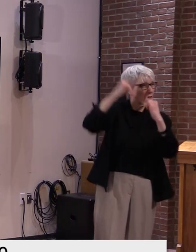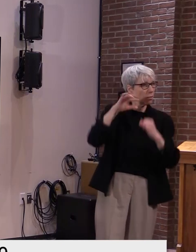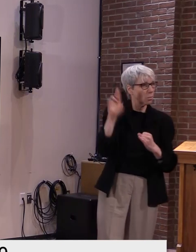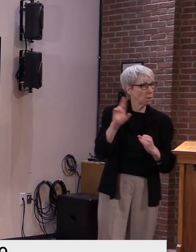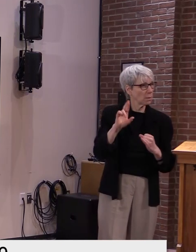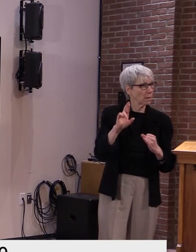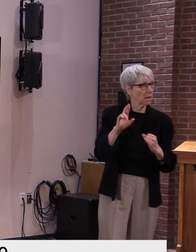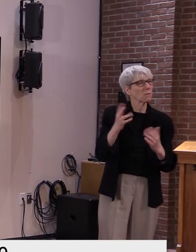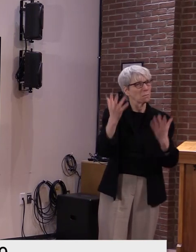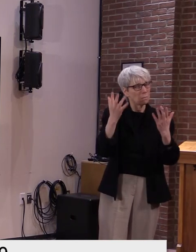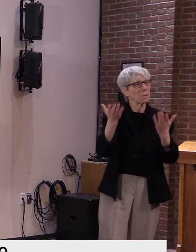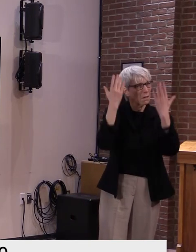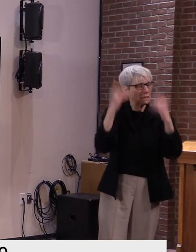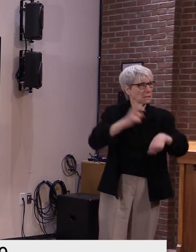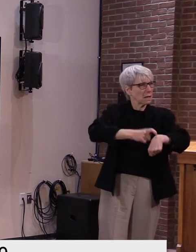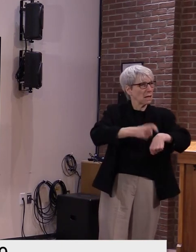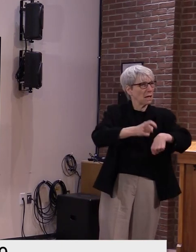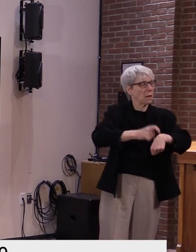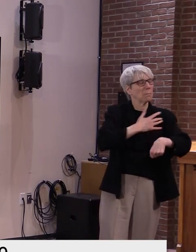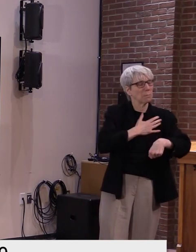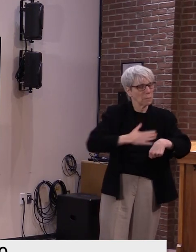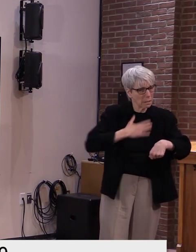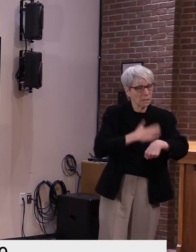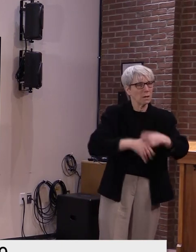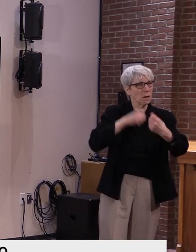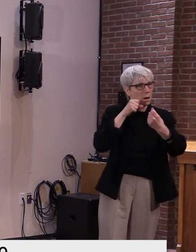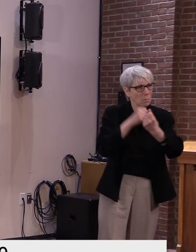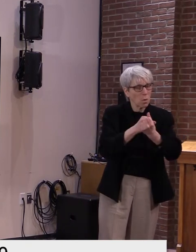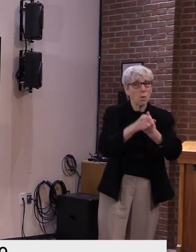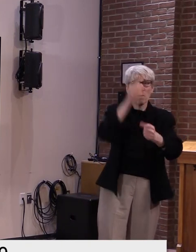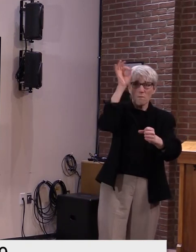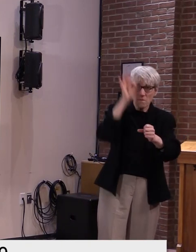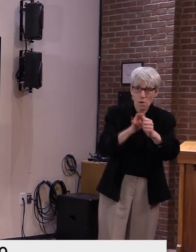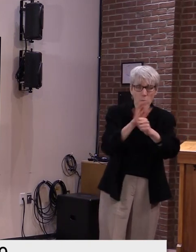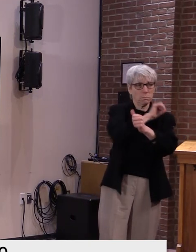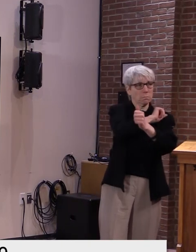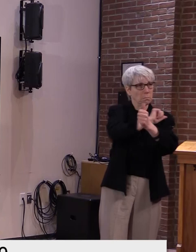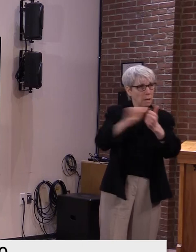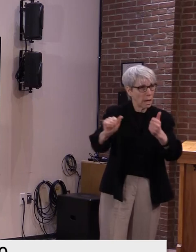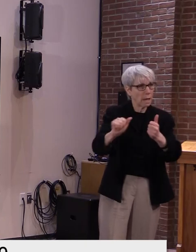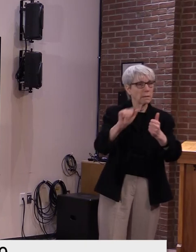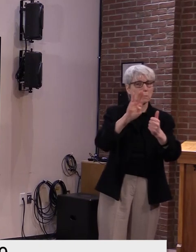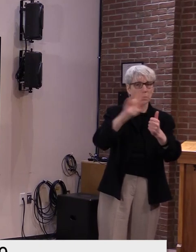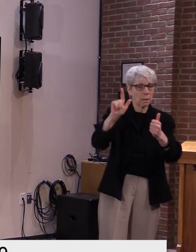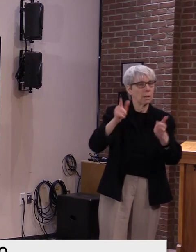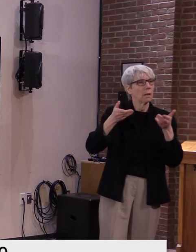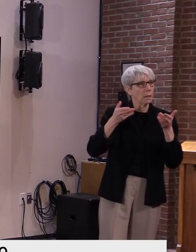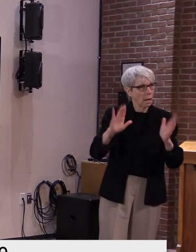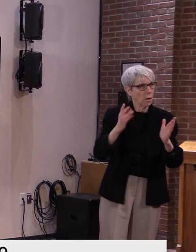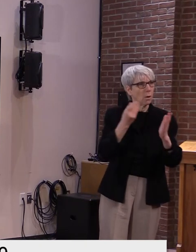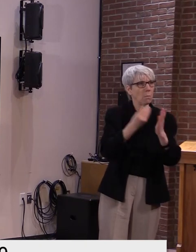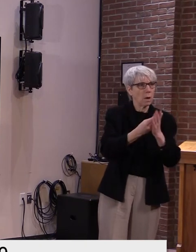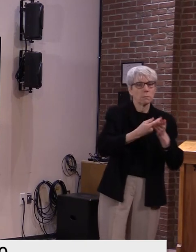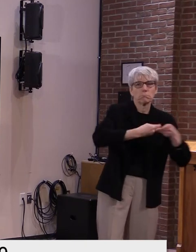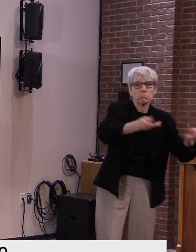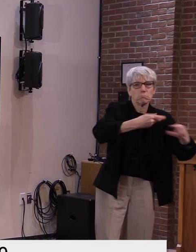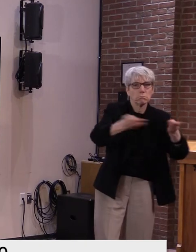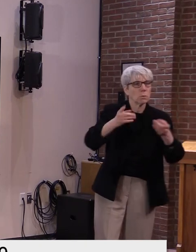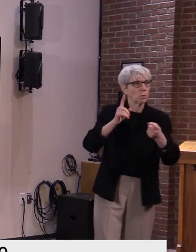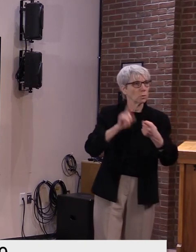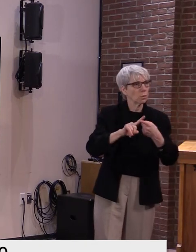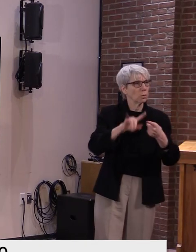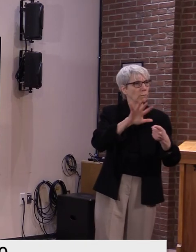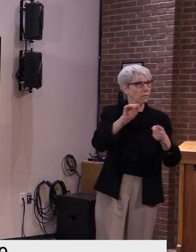are concerned. We need their support. We need their help in providing for relief for our